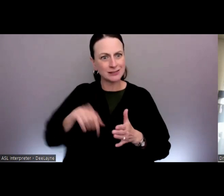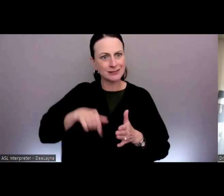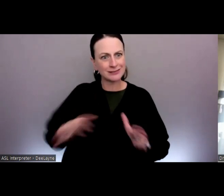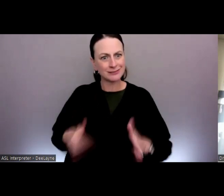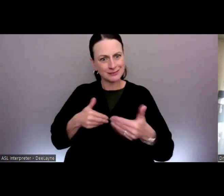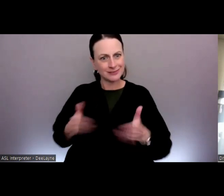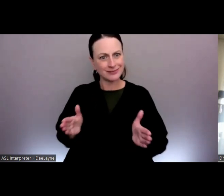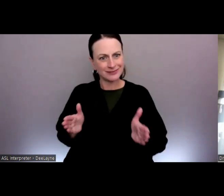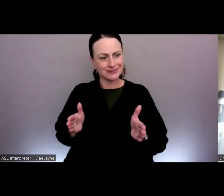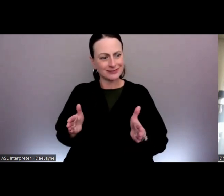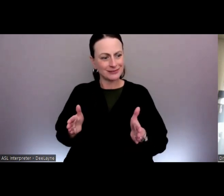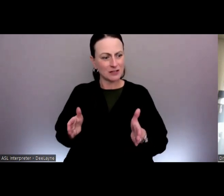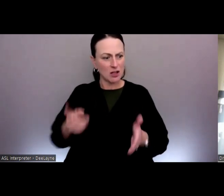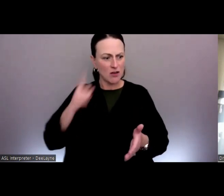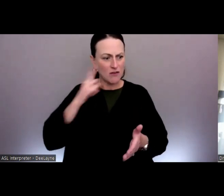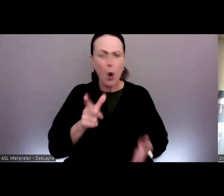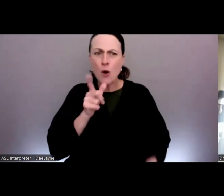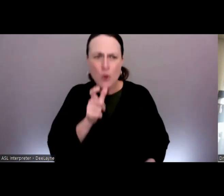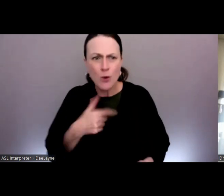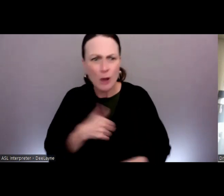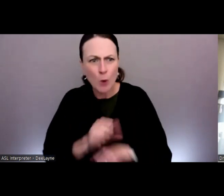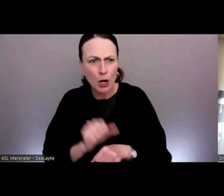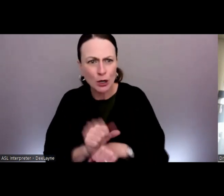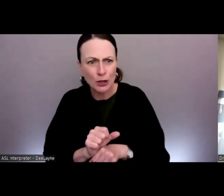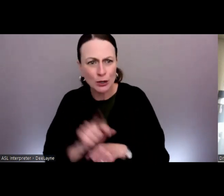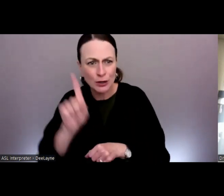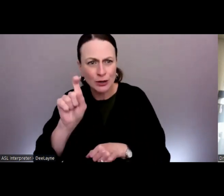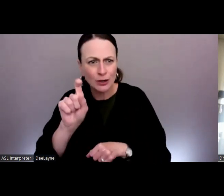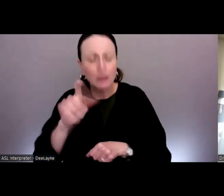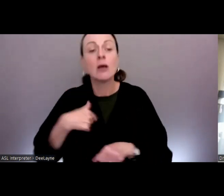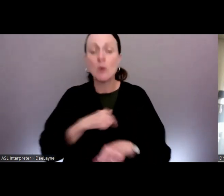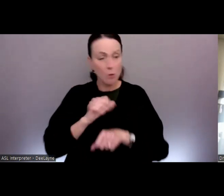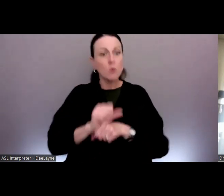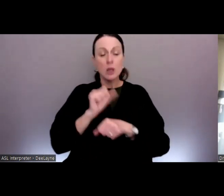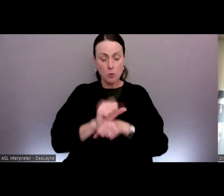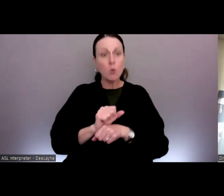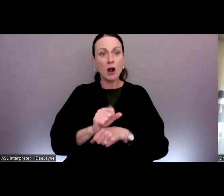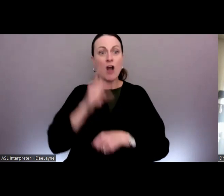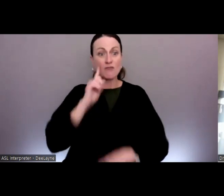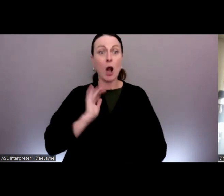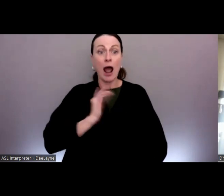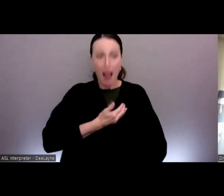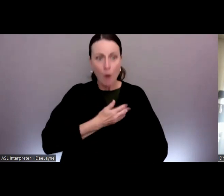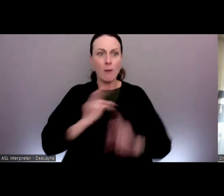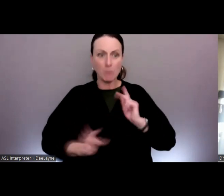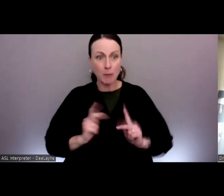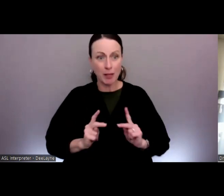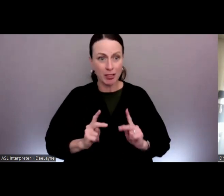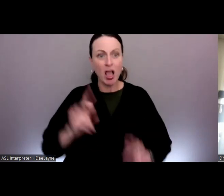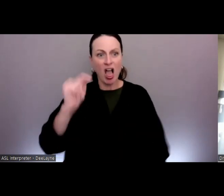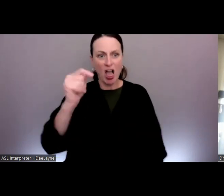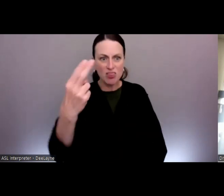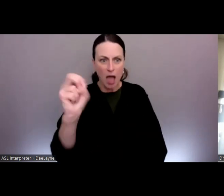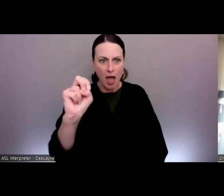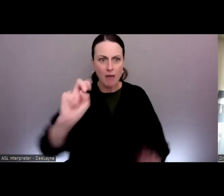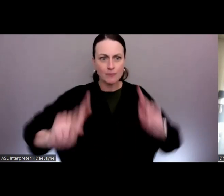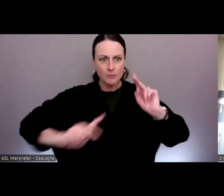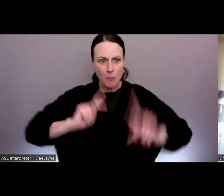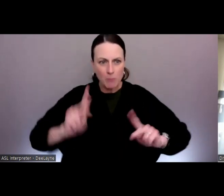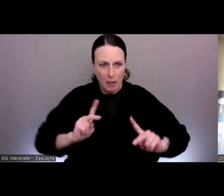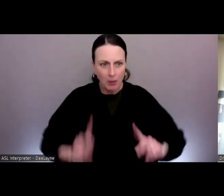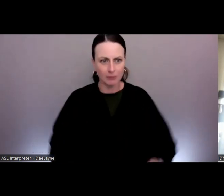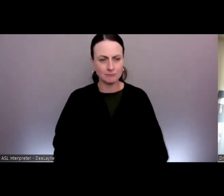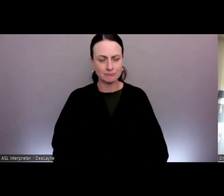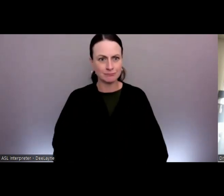For whom do we do the work? We do the work that we do for our people, the people, never for